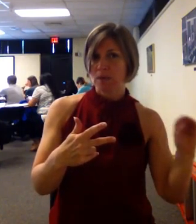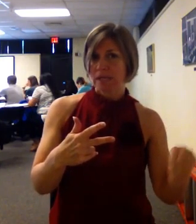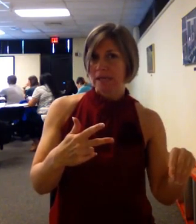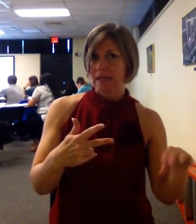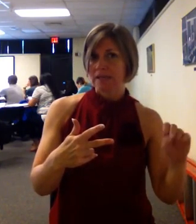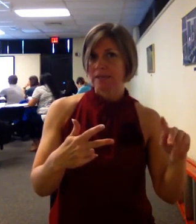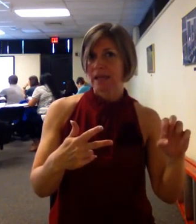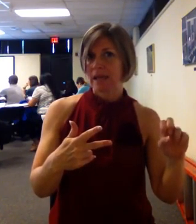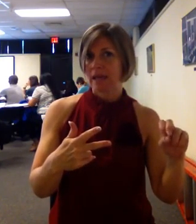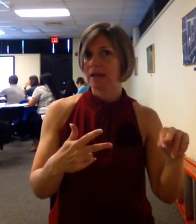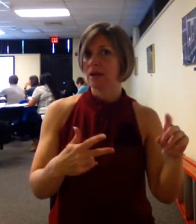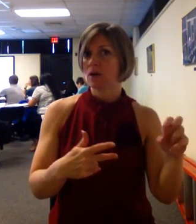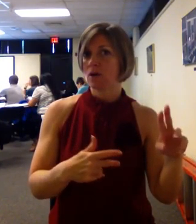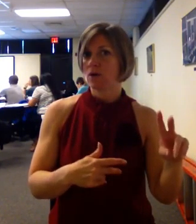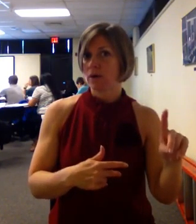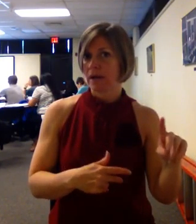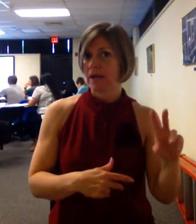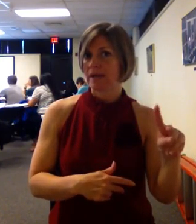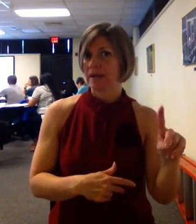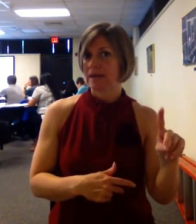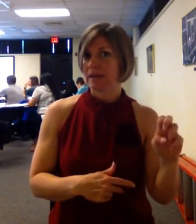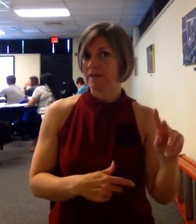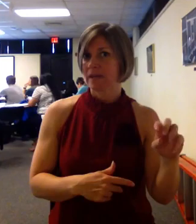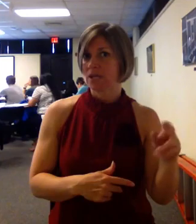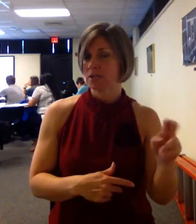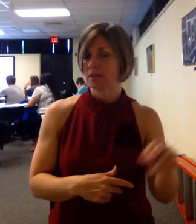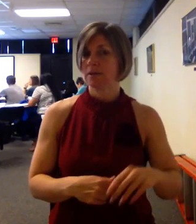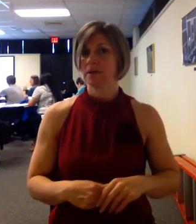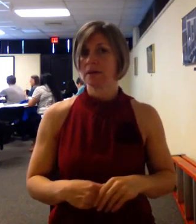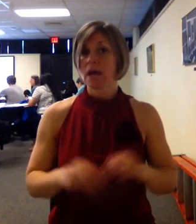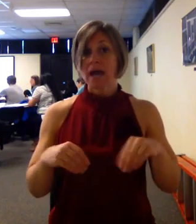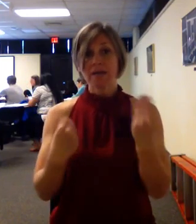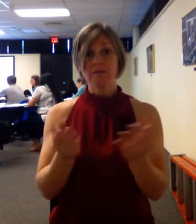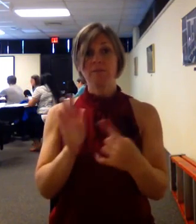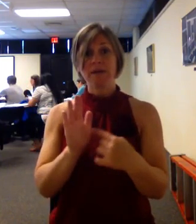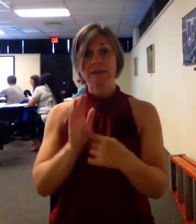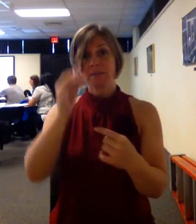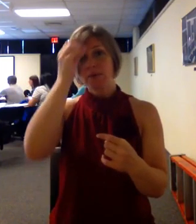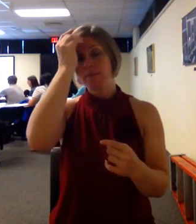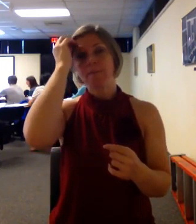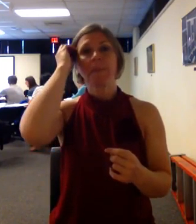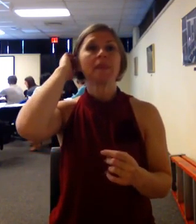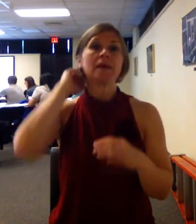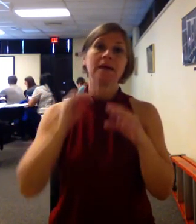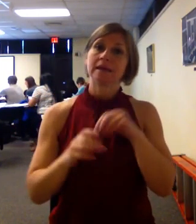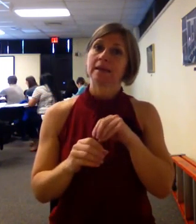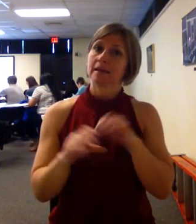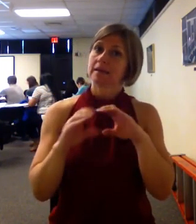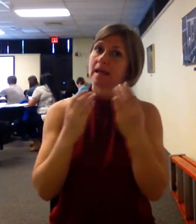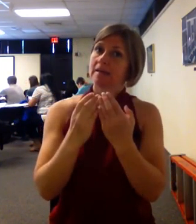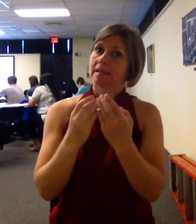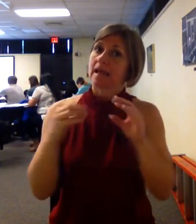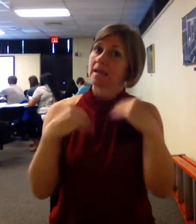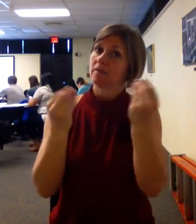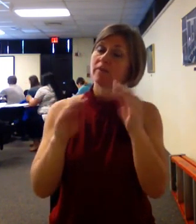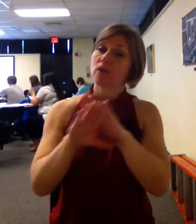standard deviation. So in the example that I gave you guys in class, I gave you one that was very obvious for you to see that there was more